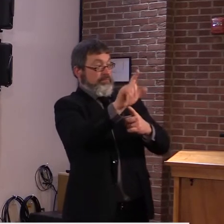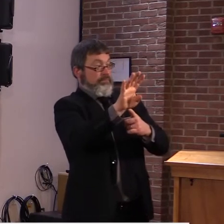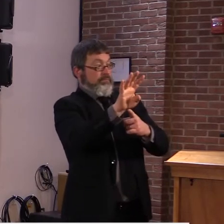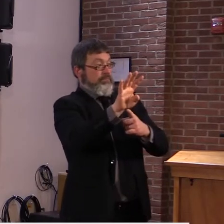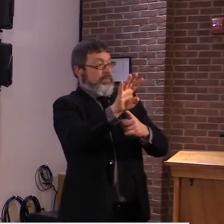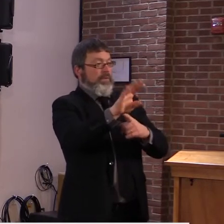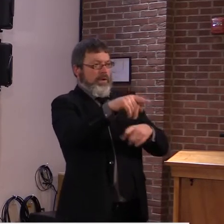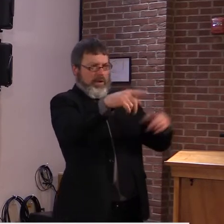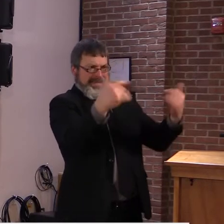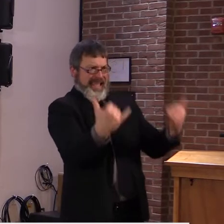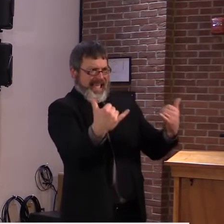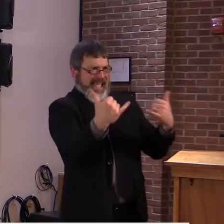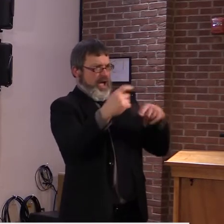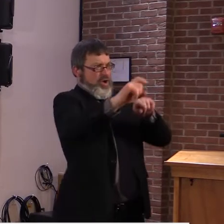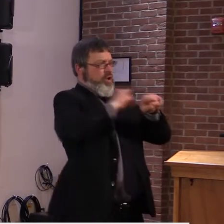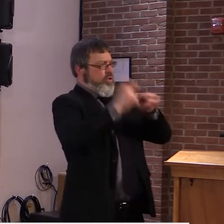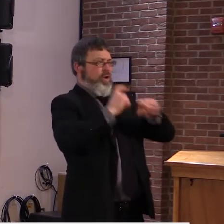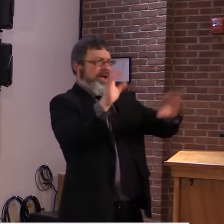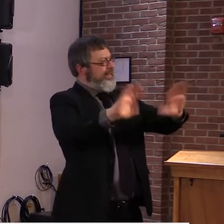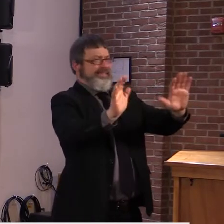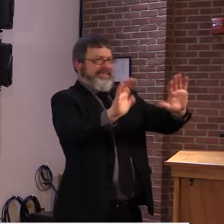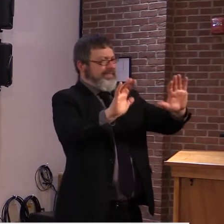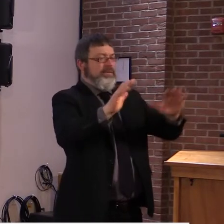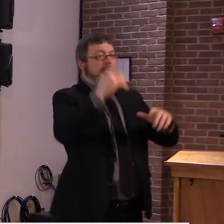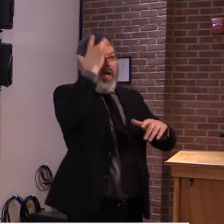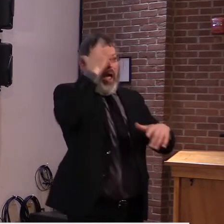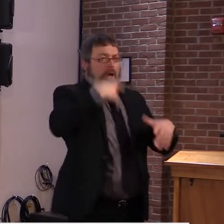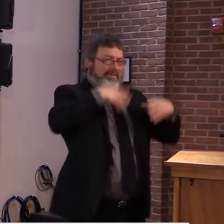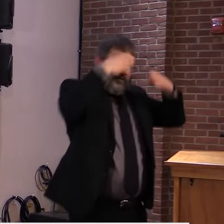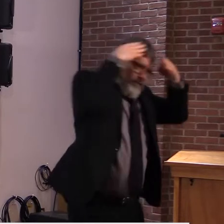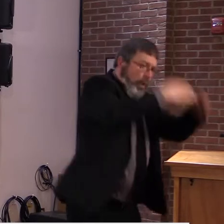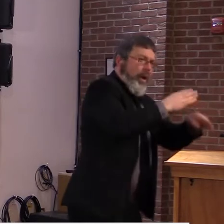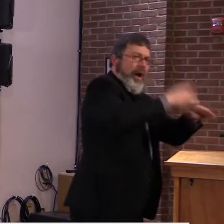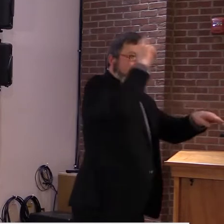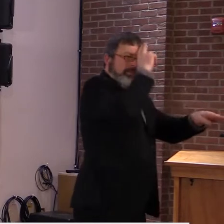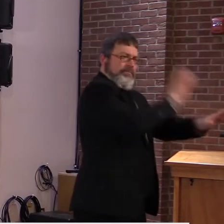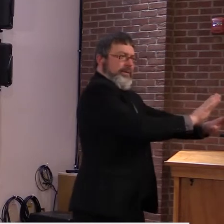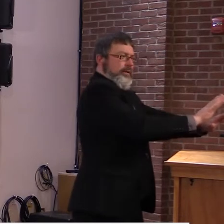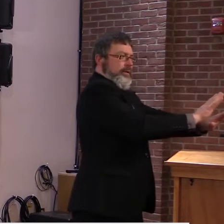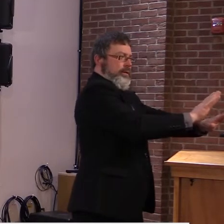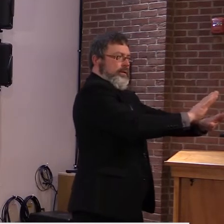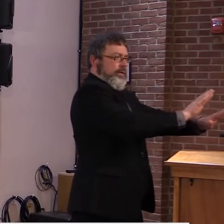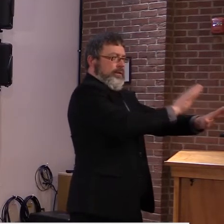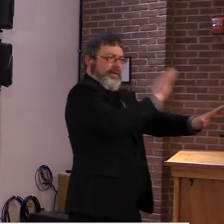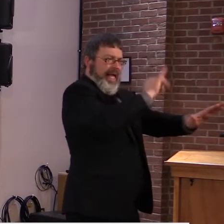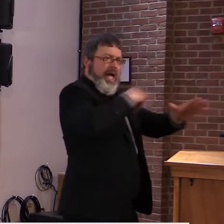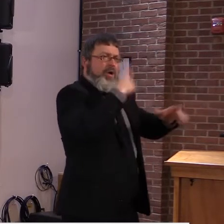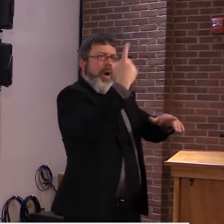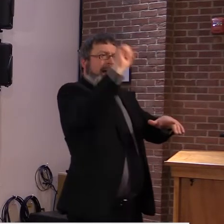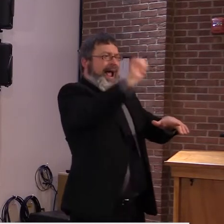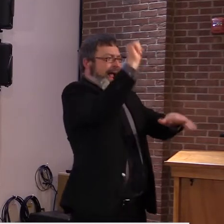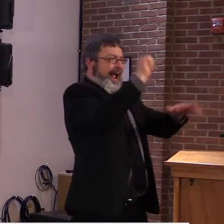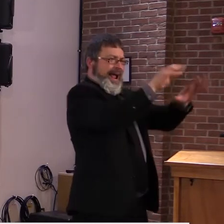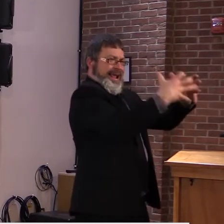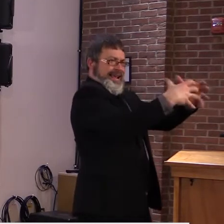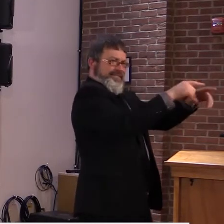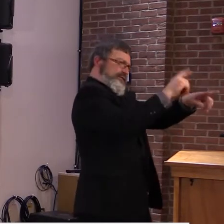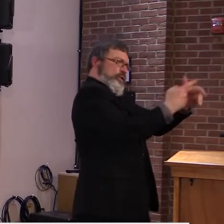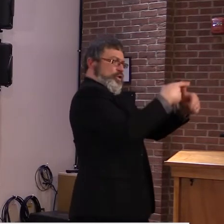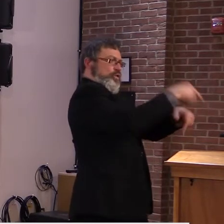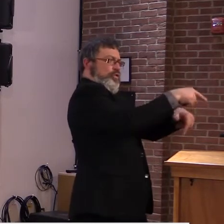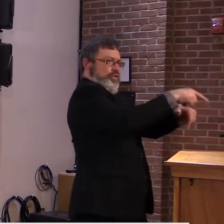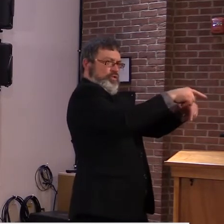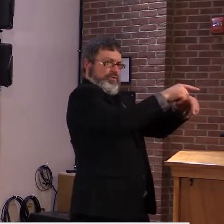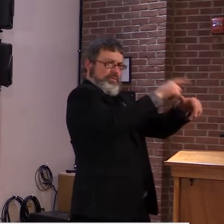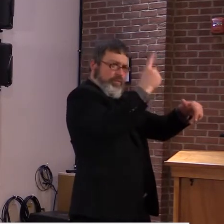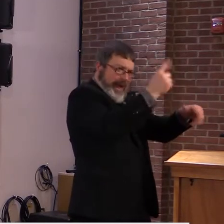because for the majority of people, vaccination is not in their immediate future. You know, we anticipate getting through priority